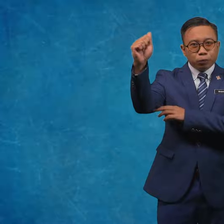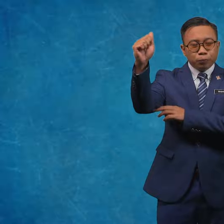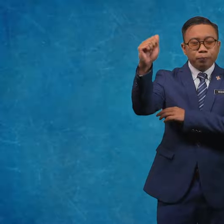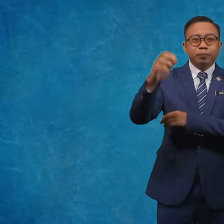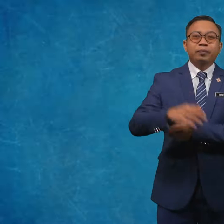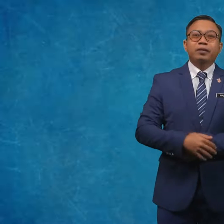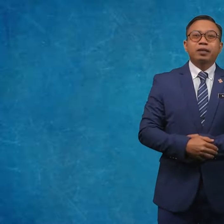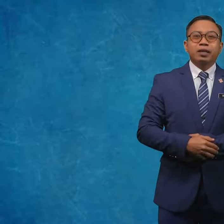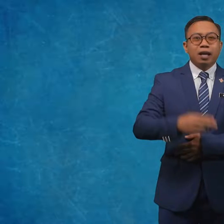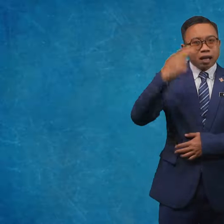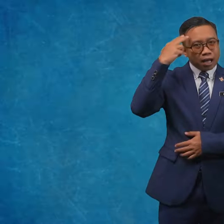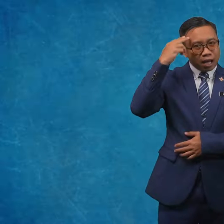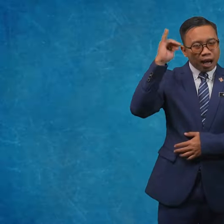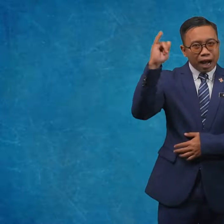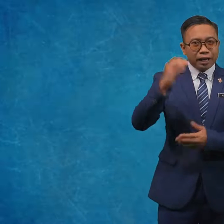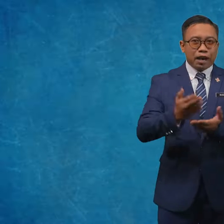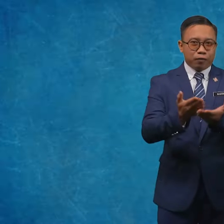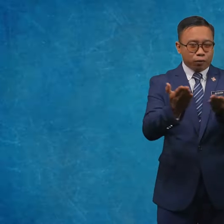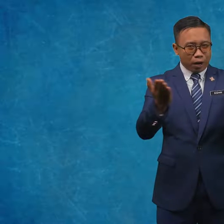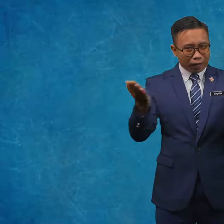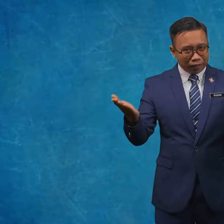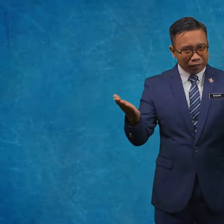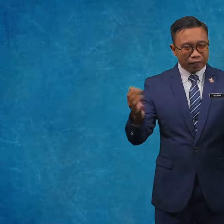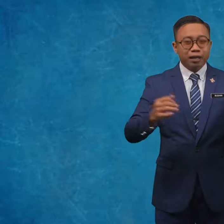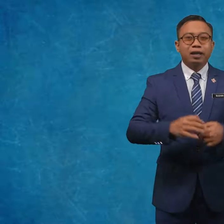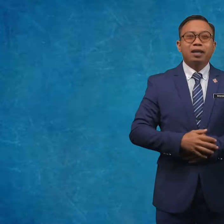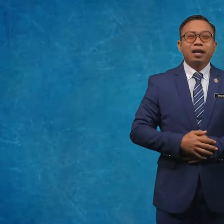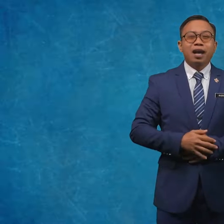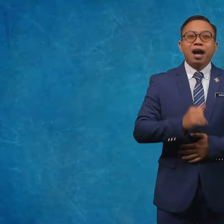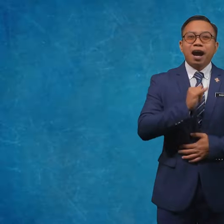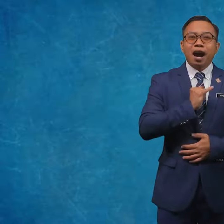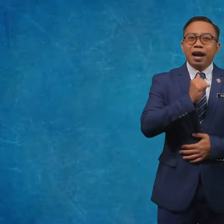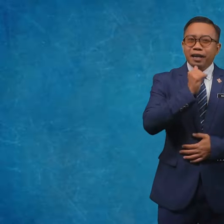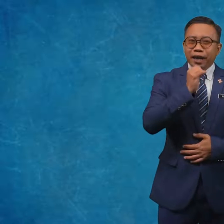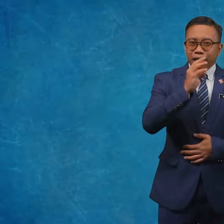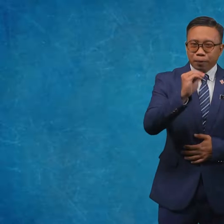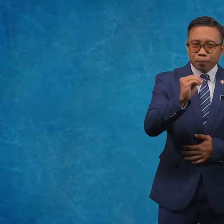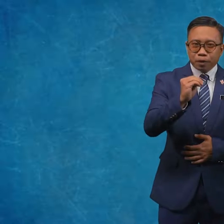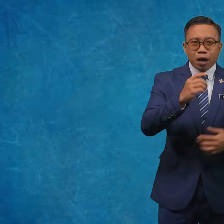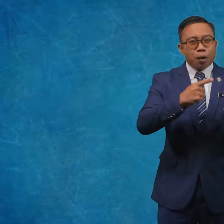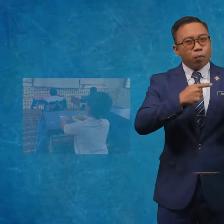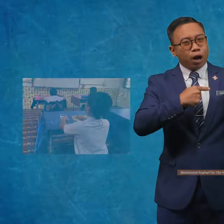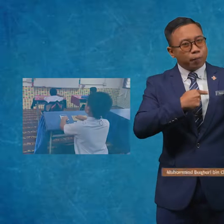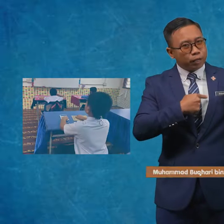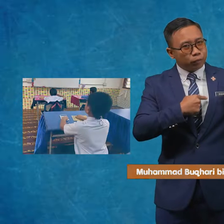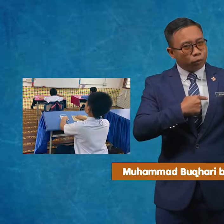Assalamualaikum. Hi everyone. I am Muhammad